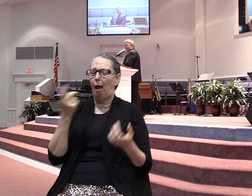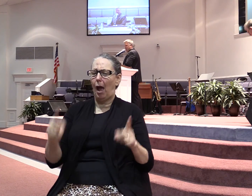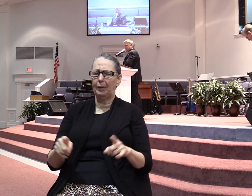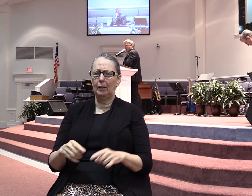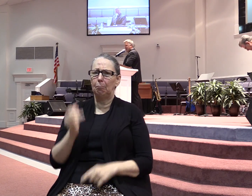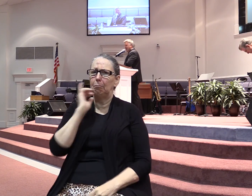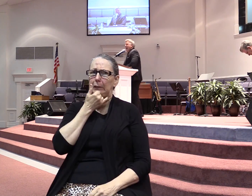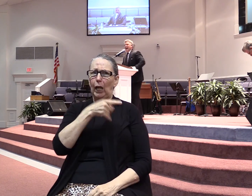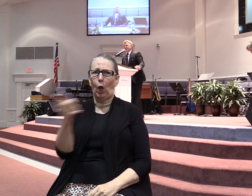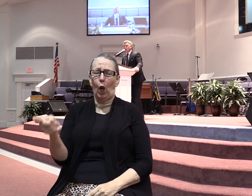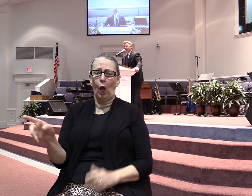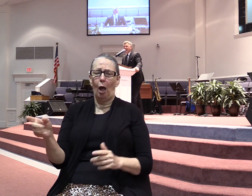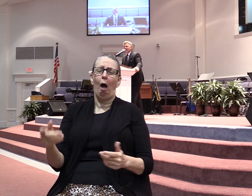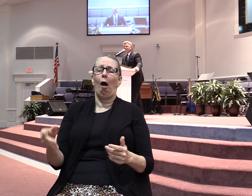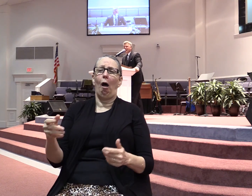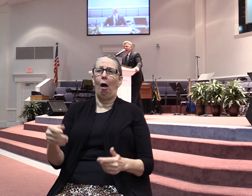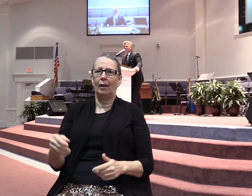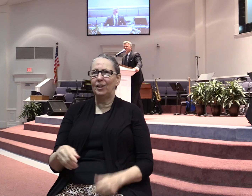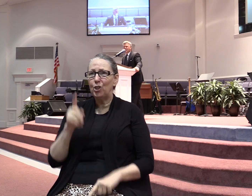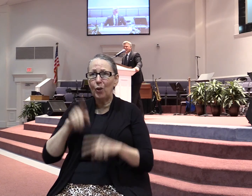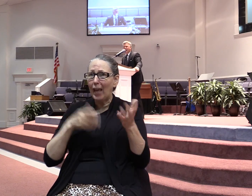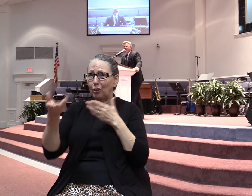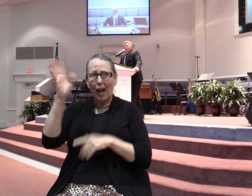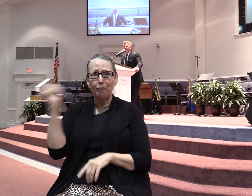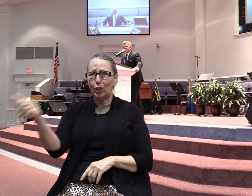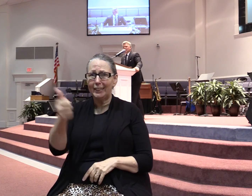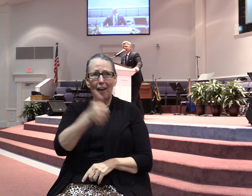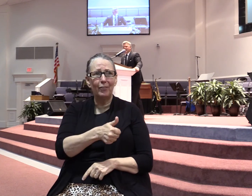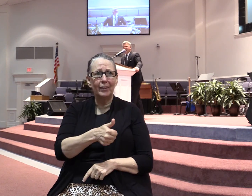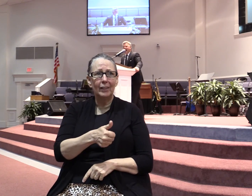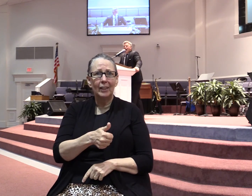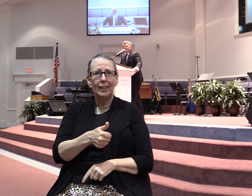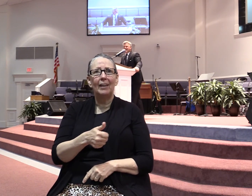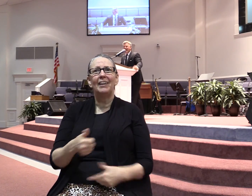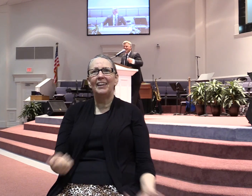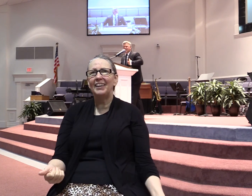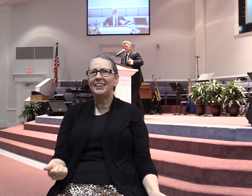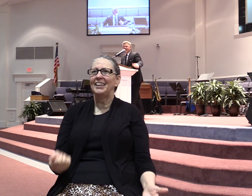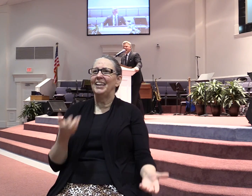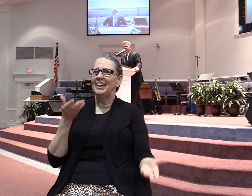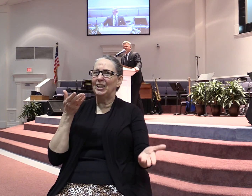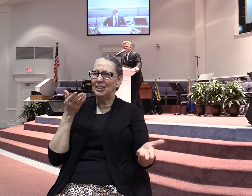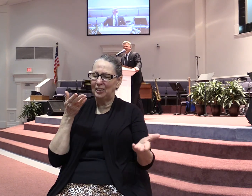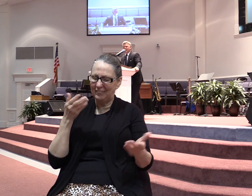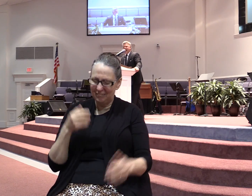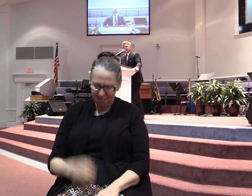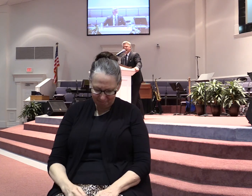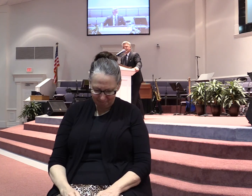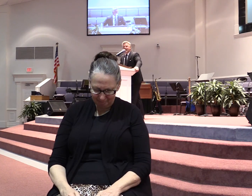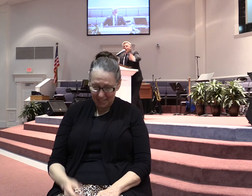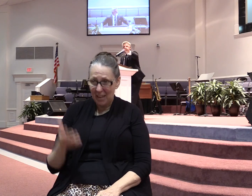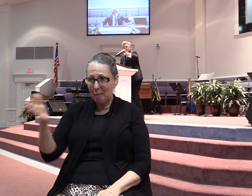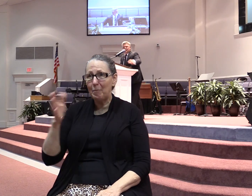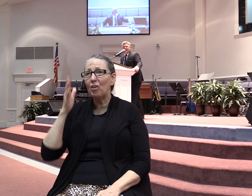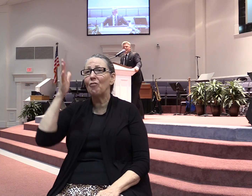You're not a mistake. And if you can't live for God for yourself, why don't you live for the David that may come out of your